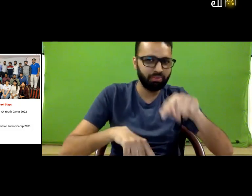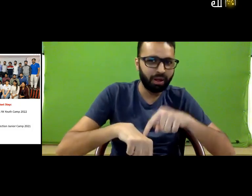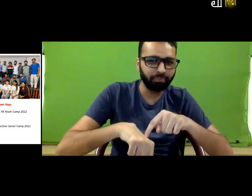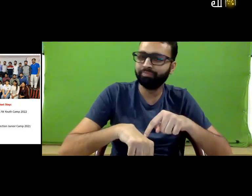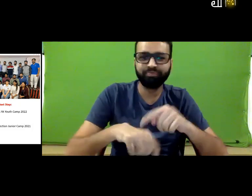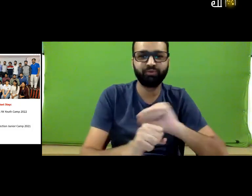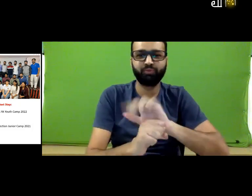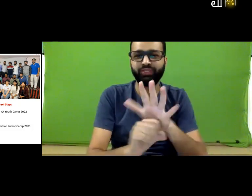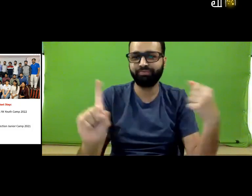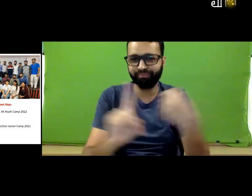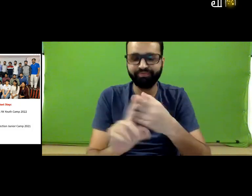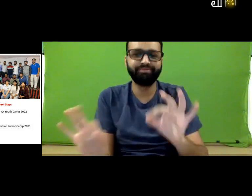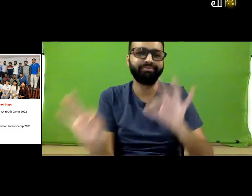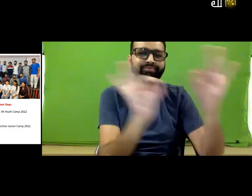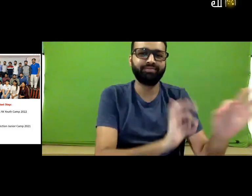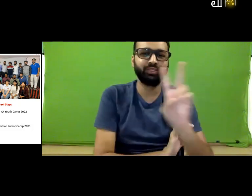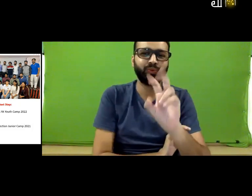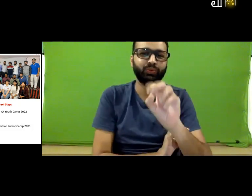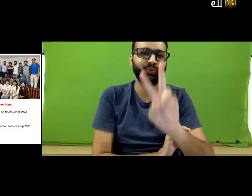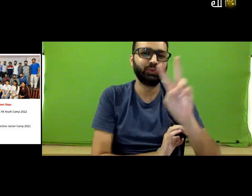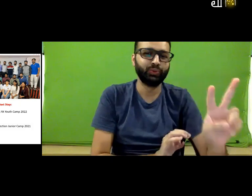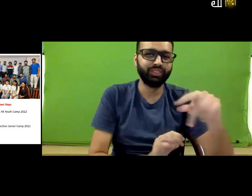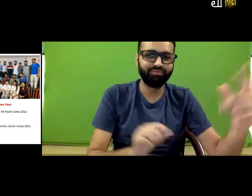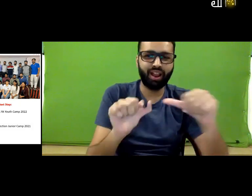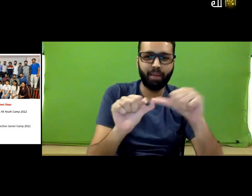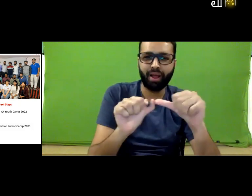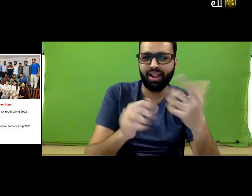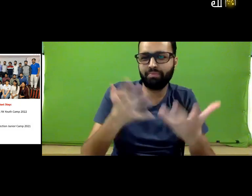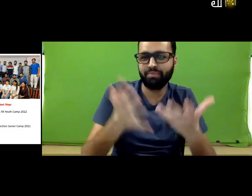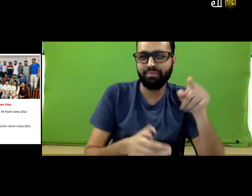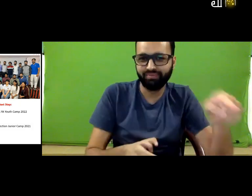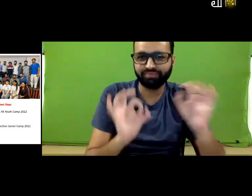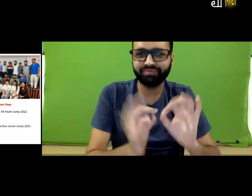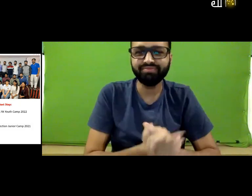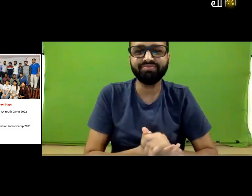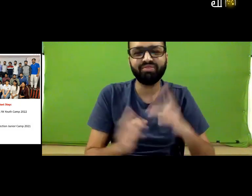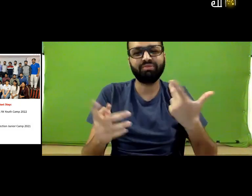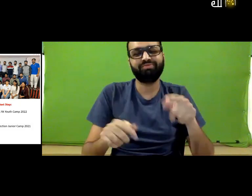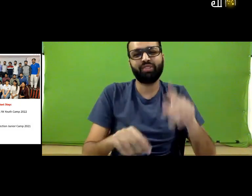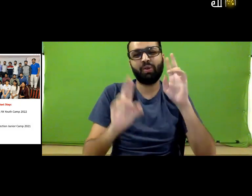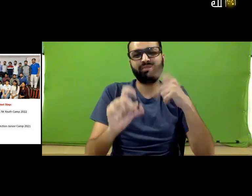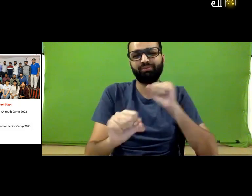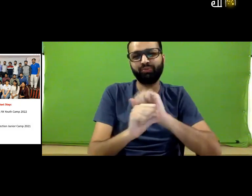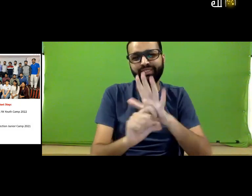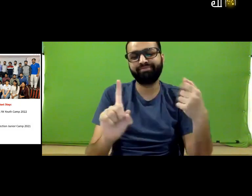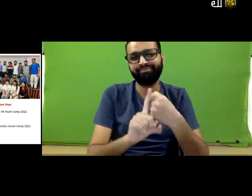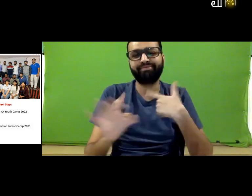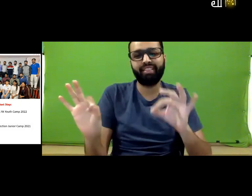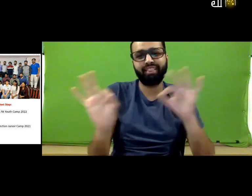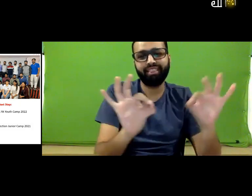in 2021, but it looks like the COVID has still impacted us. So 22 April, probably we will be hosting that as